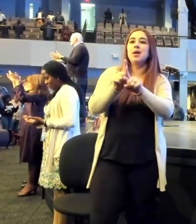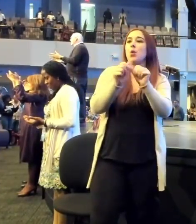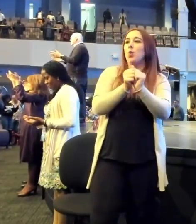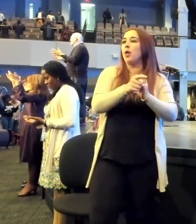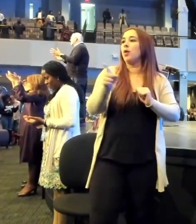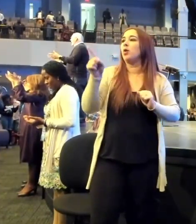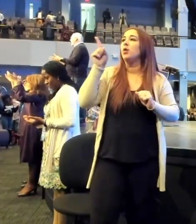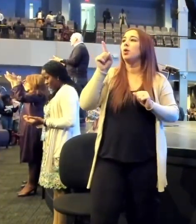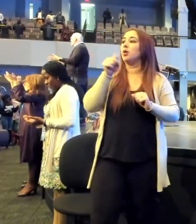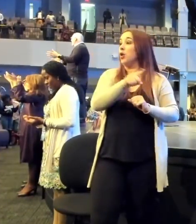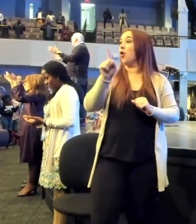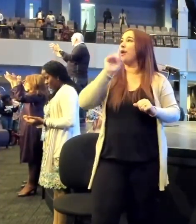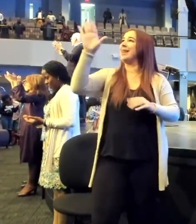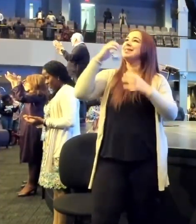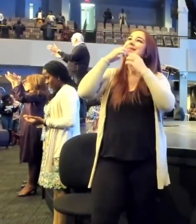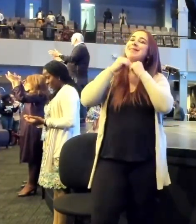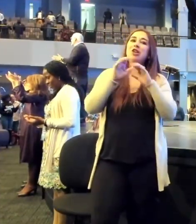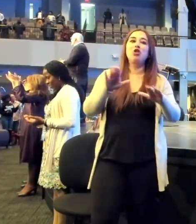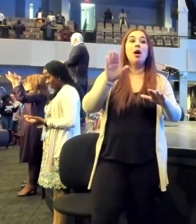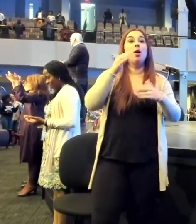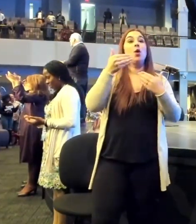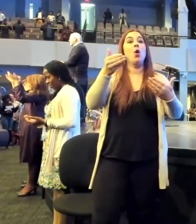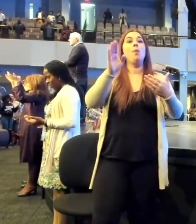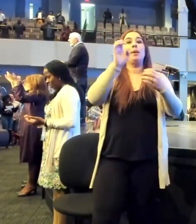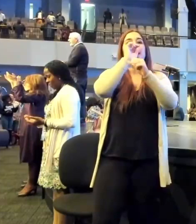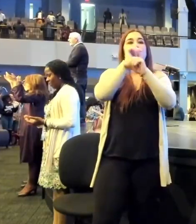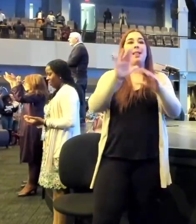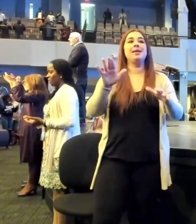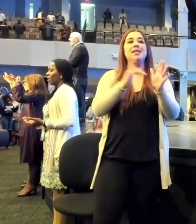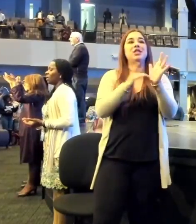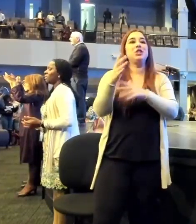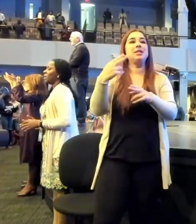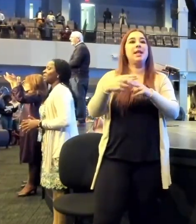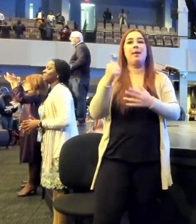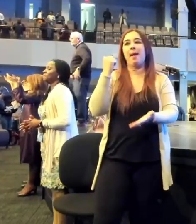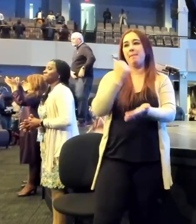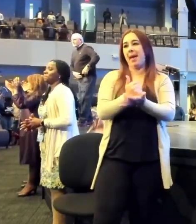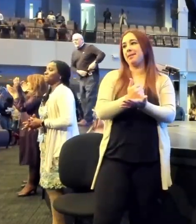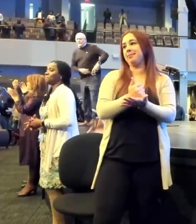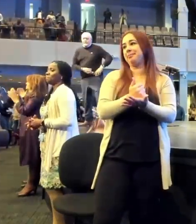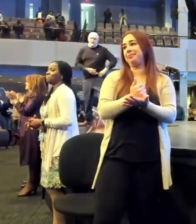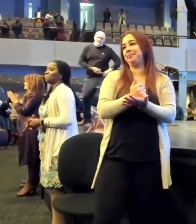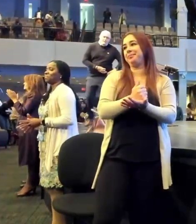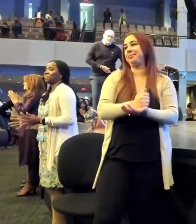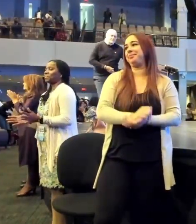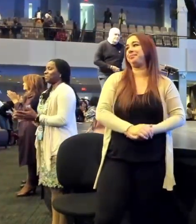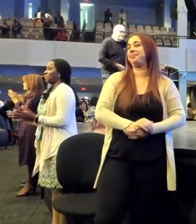His dear child. Go and be blessed in Jesus' name. Amen.